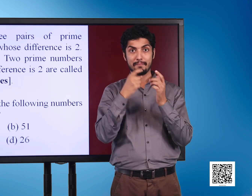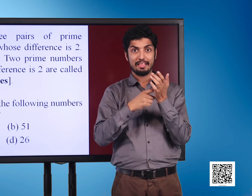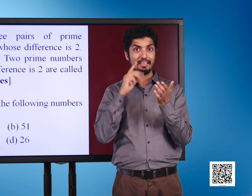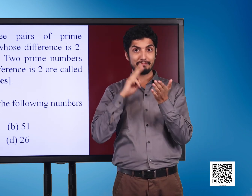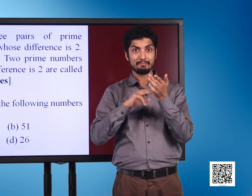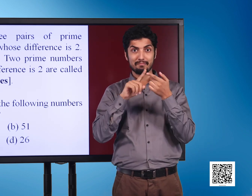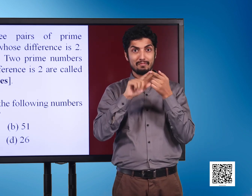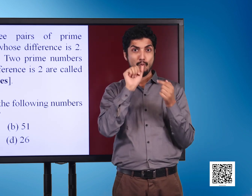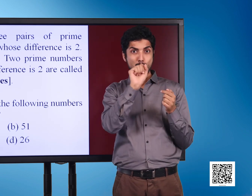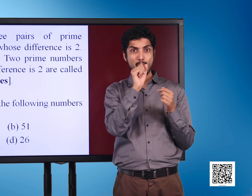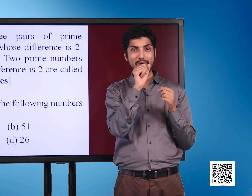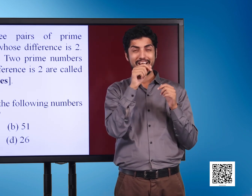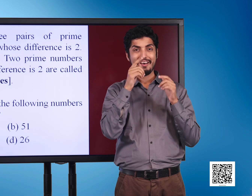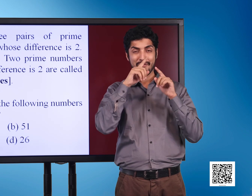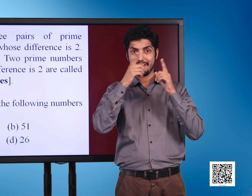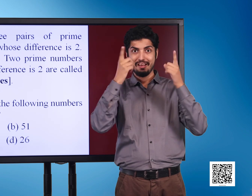Which of the following numbers are prime?